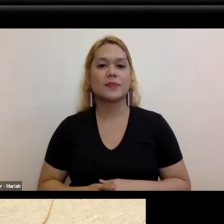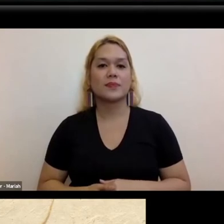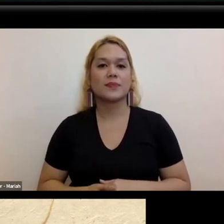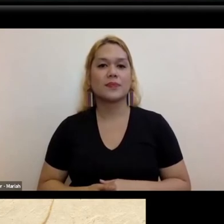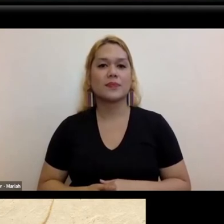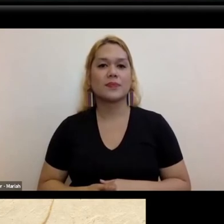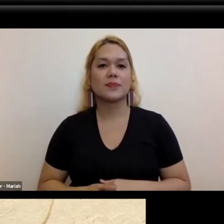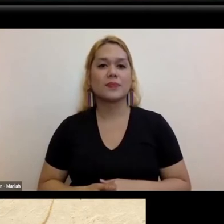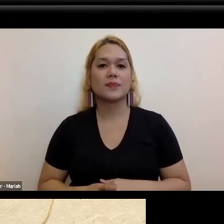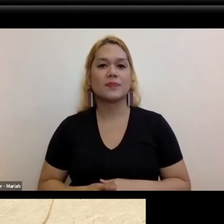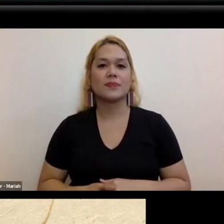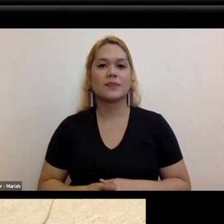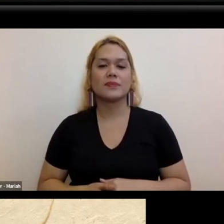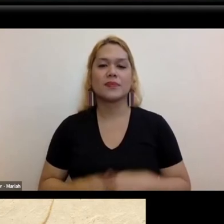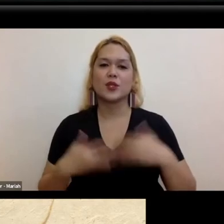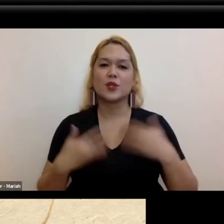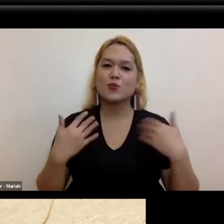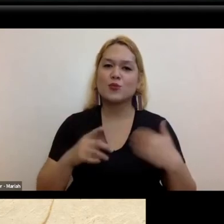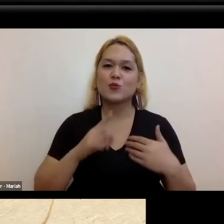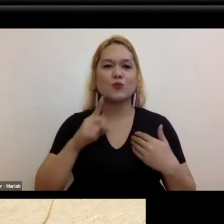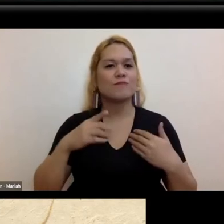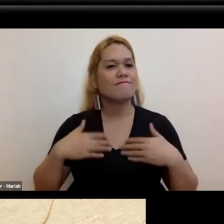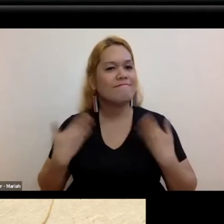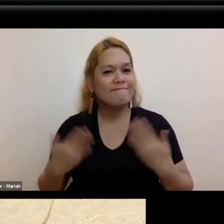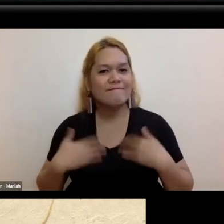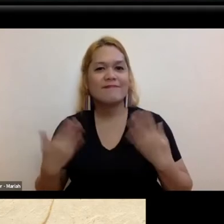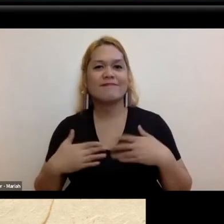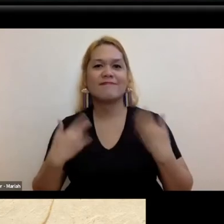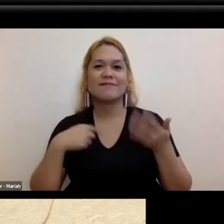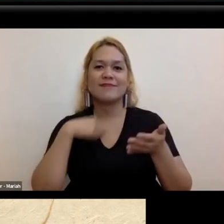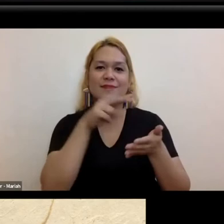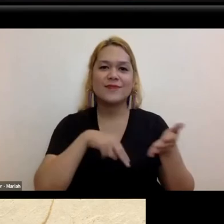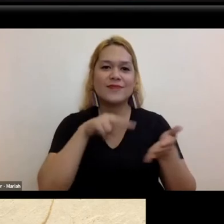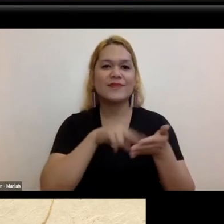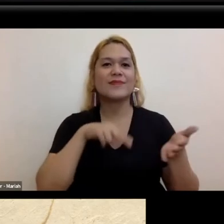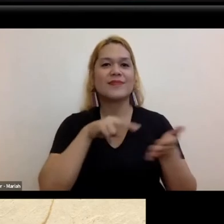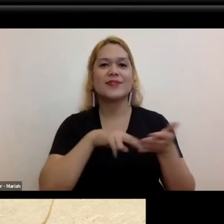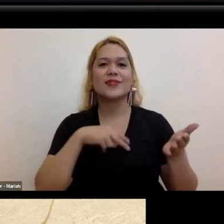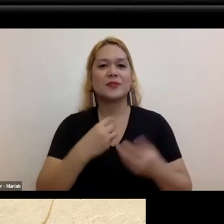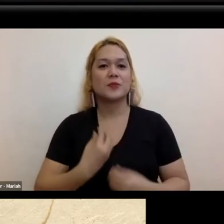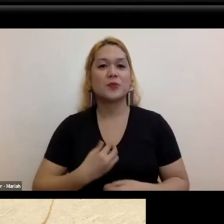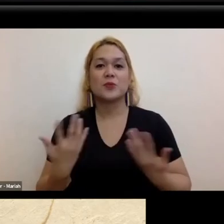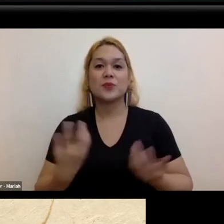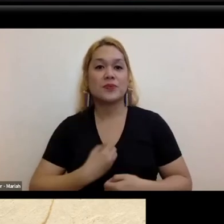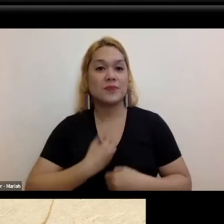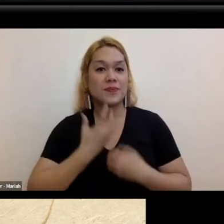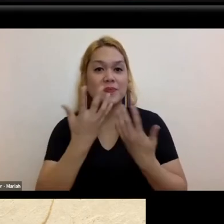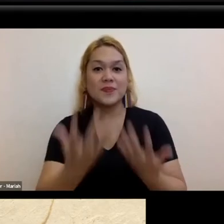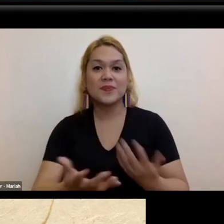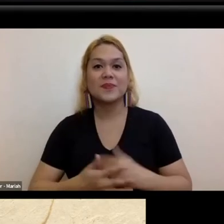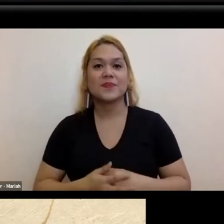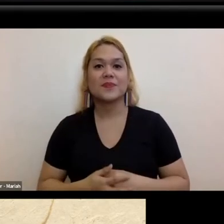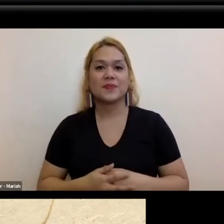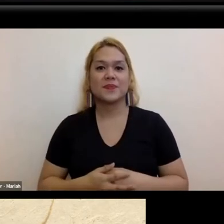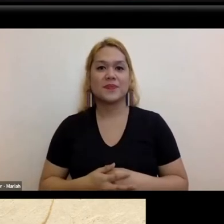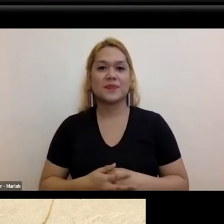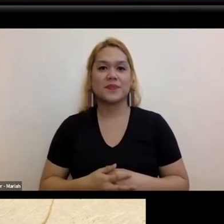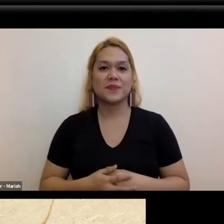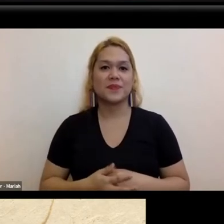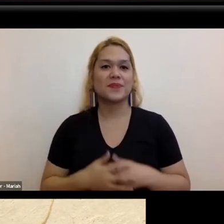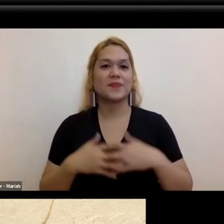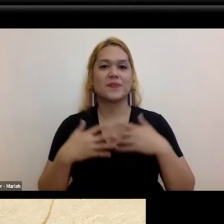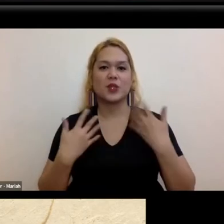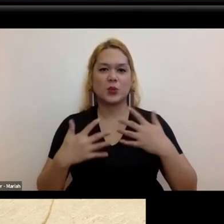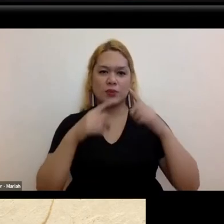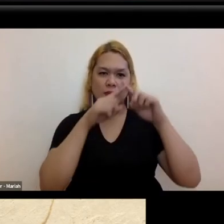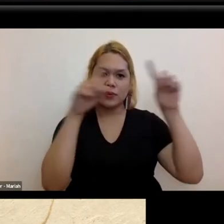here. Well, just a few things about the poem. Like, first, sorry that it's super, super long-winded. I think much of